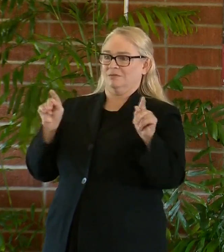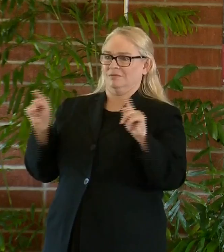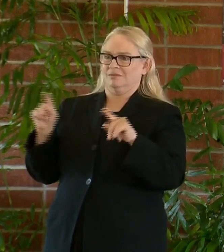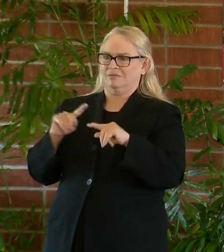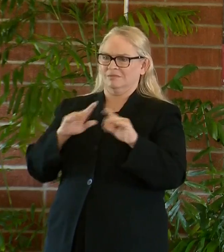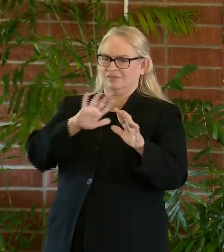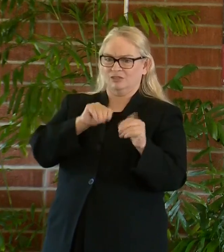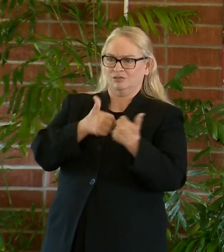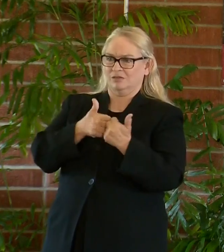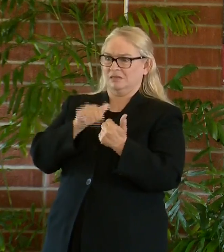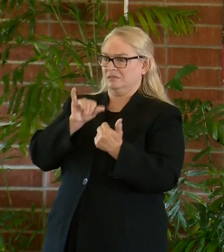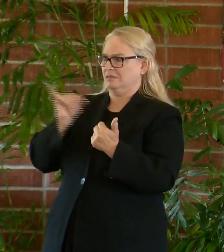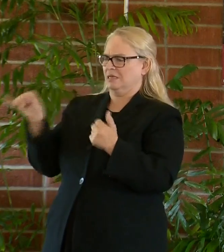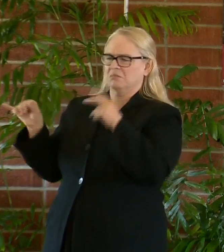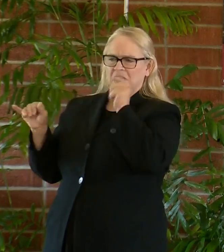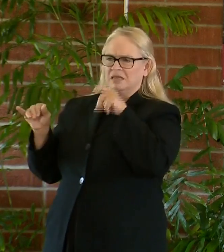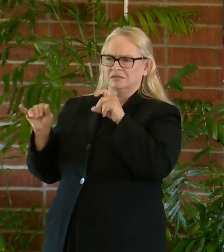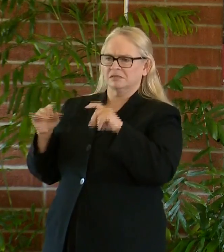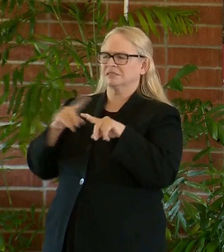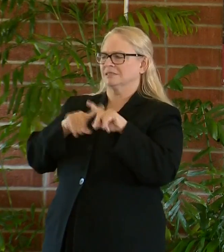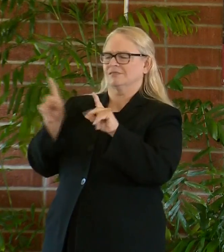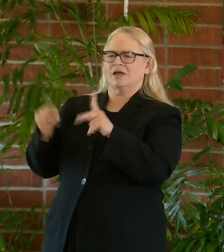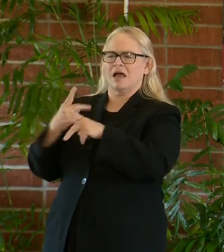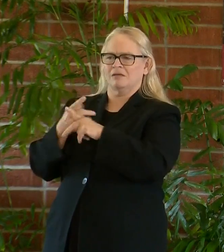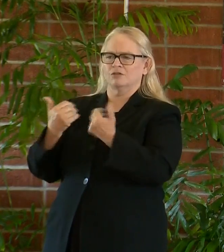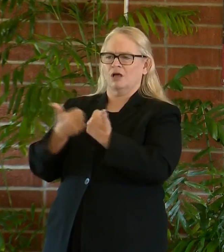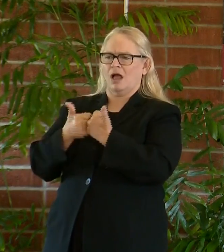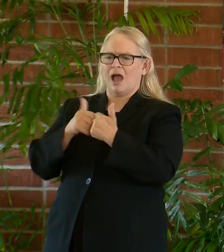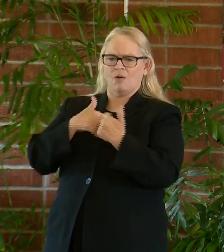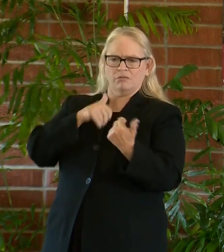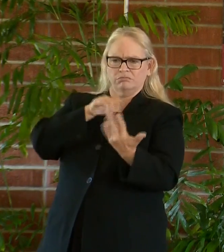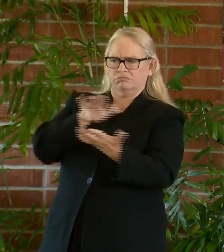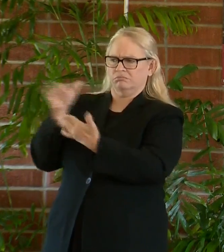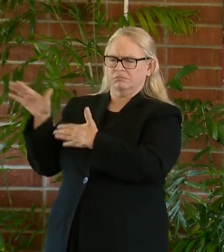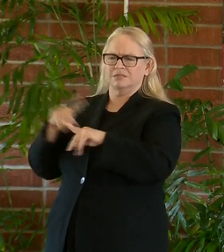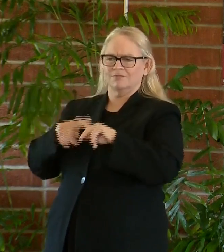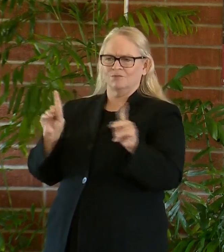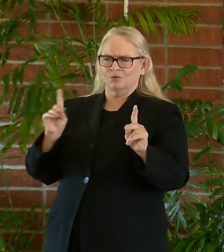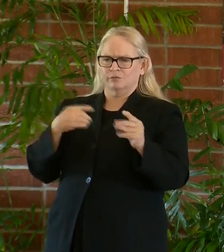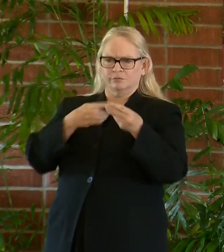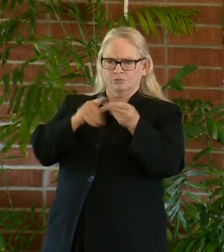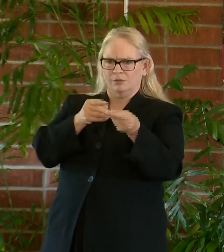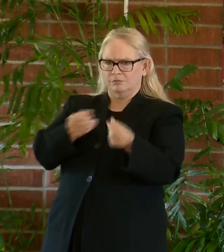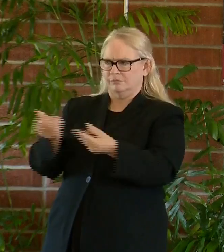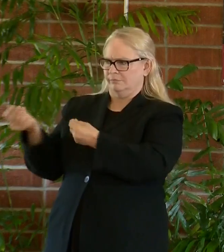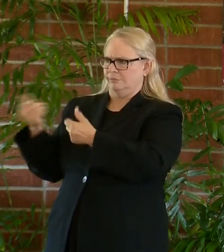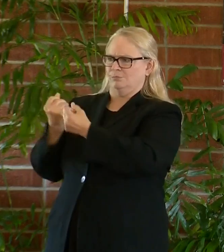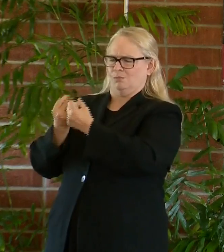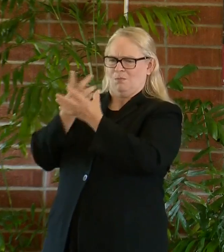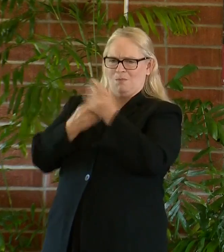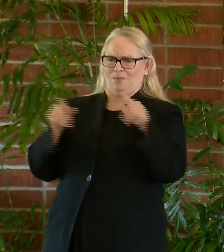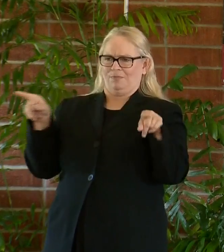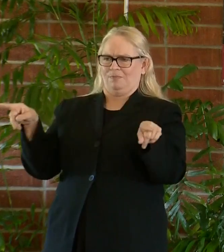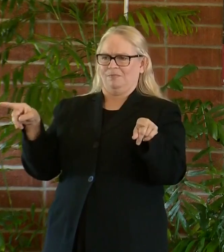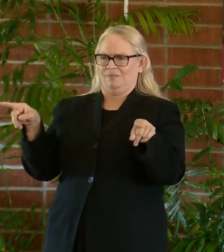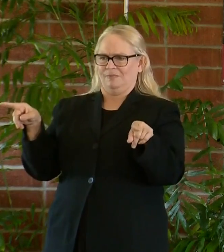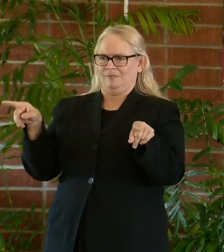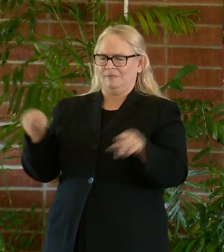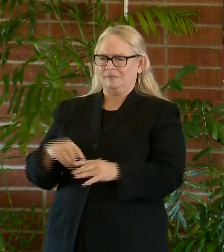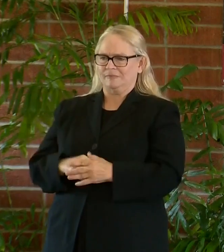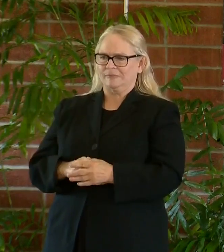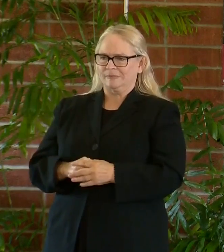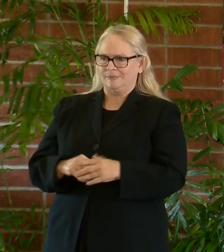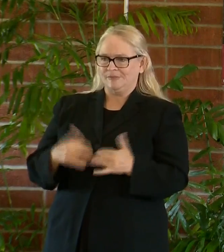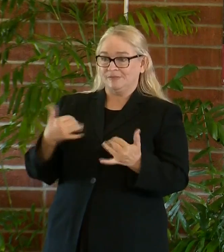even within a broad geographic region that often is identified in